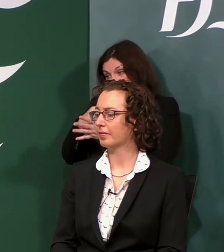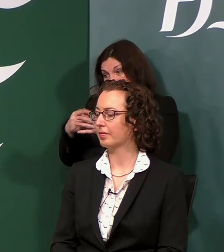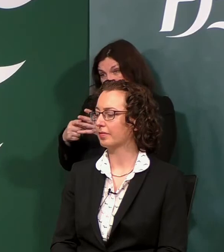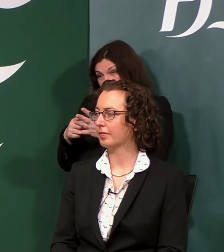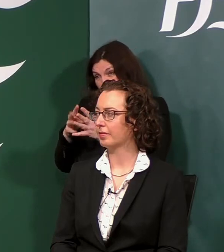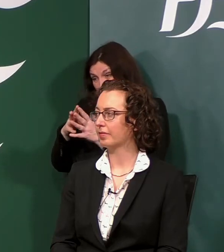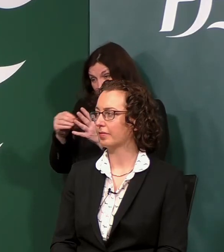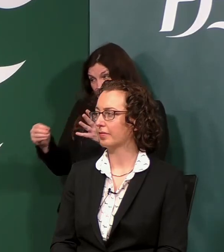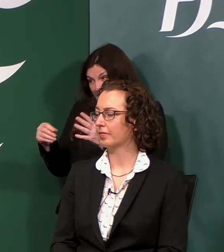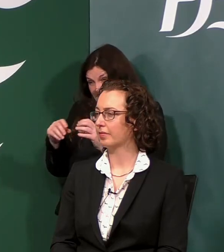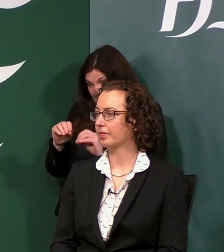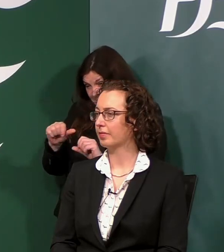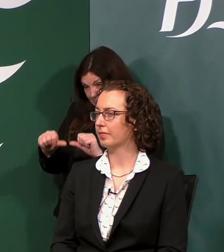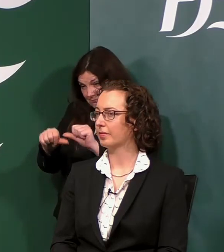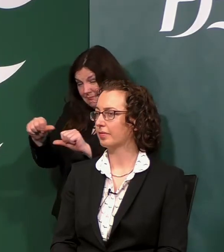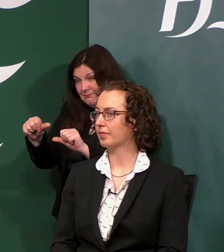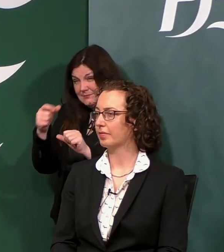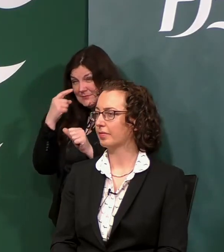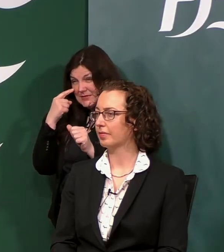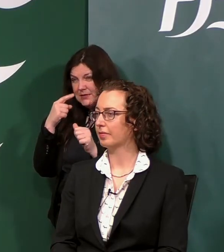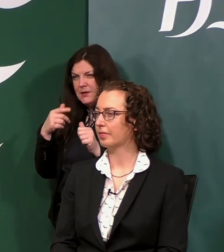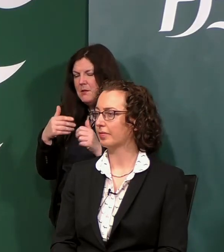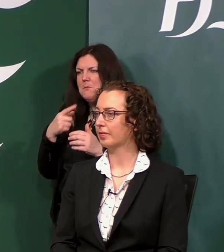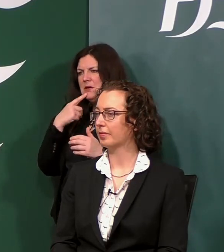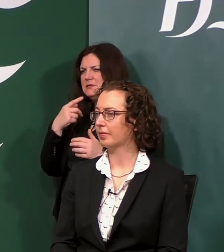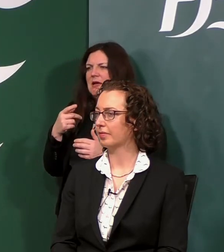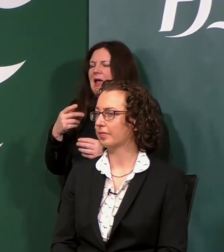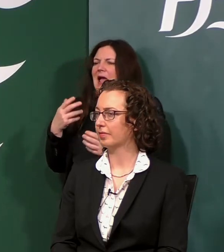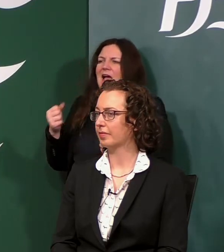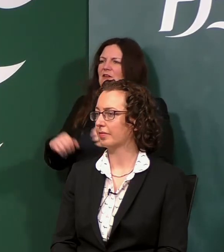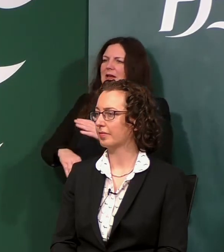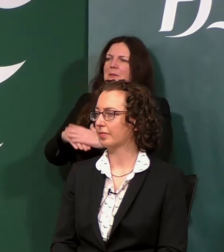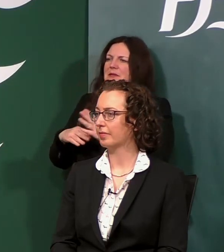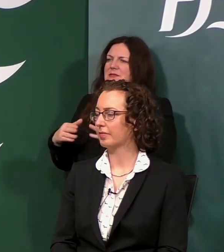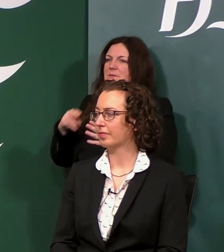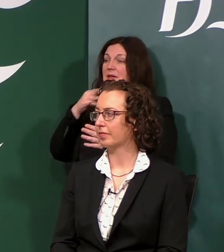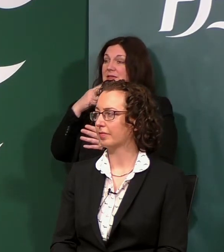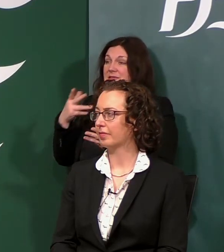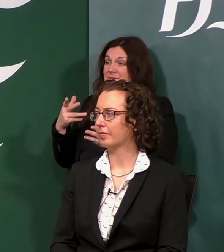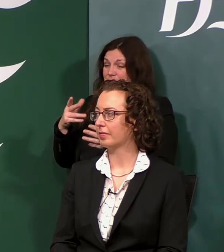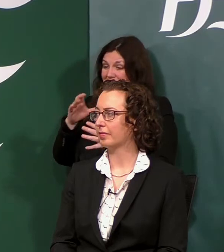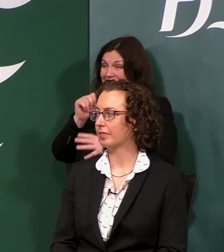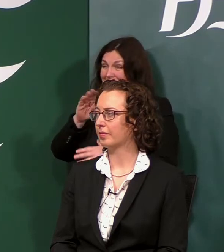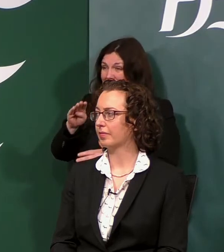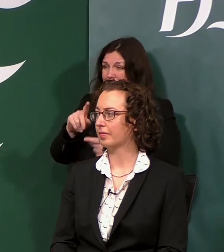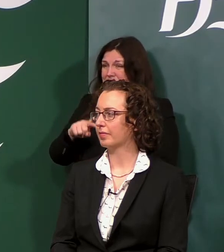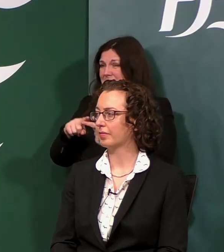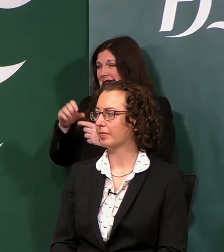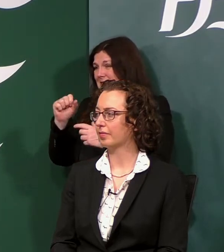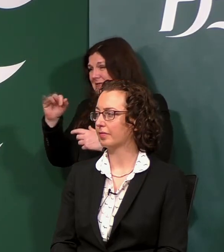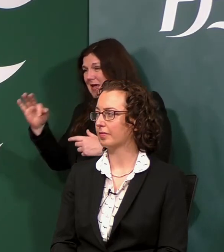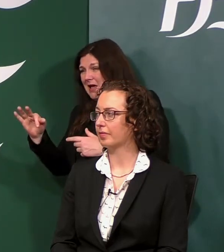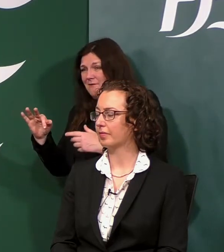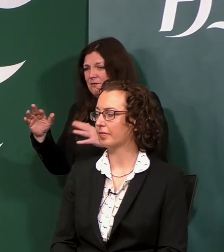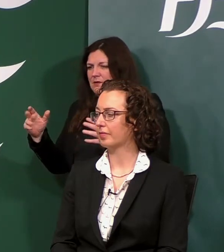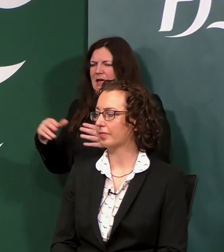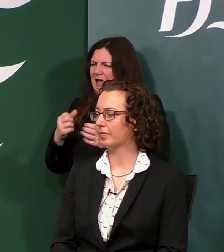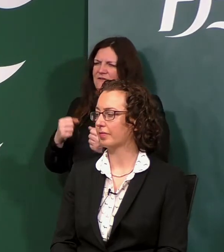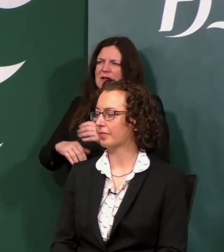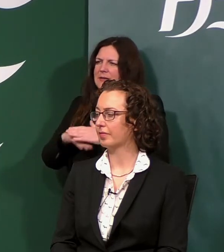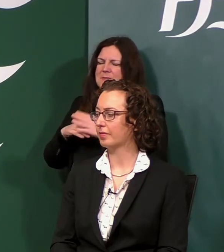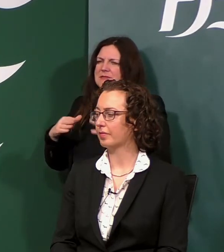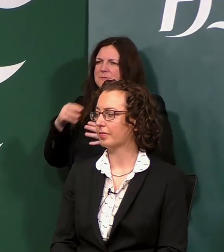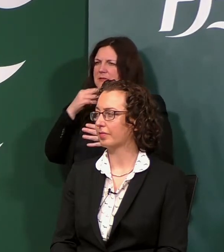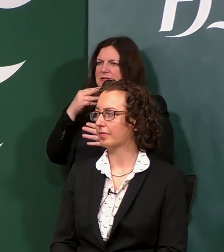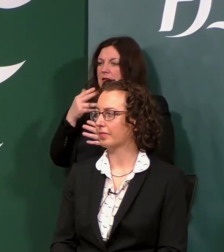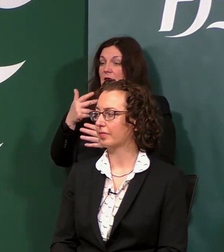is essential, that there is going to be a peak for every system in terms of not just laboratories, but also in terms of staffing. We've talked before about the challenges,